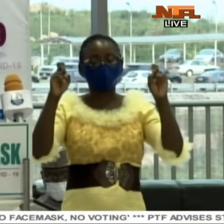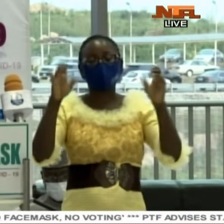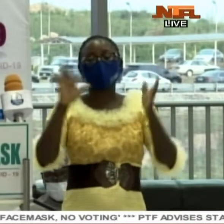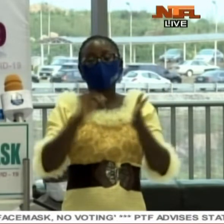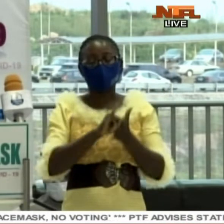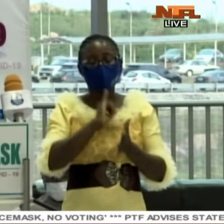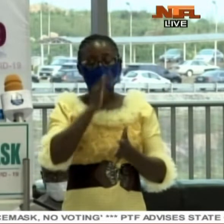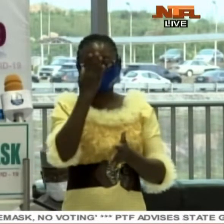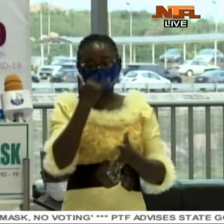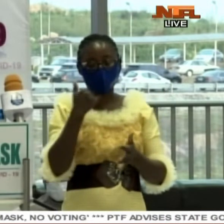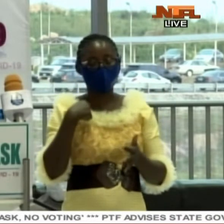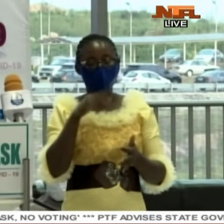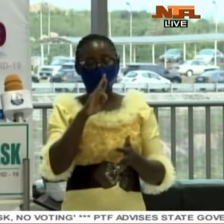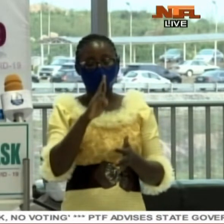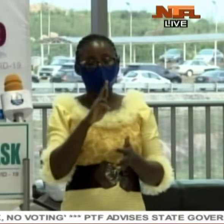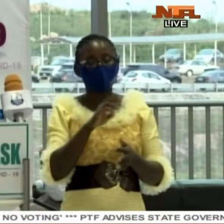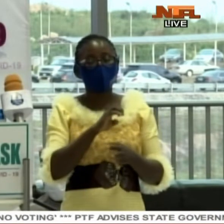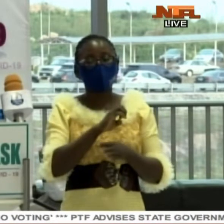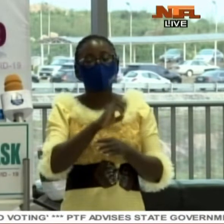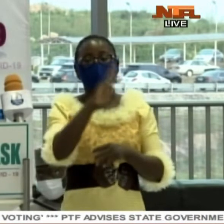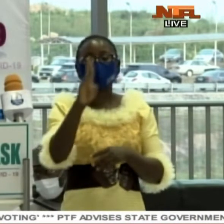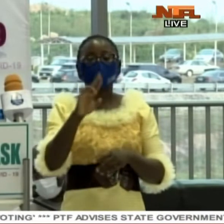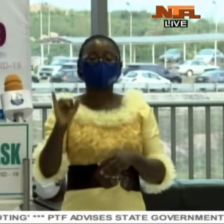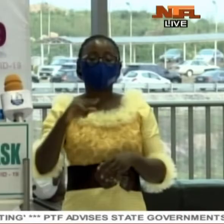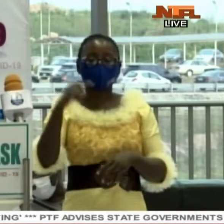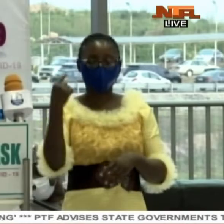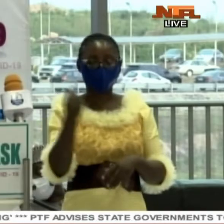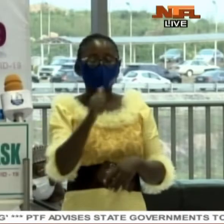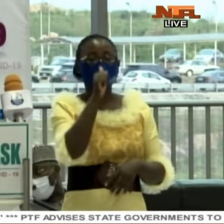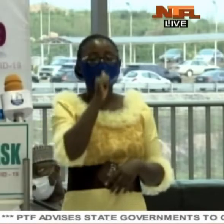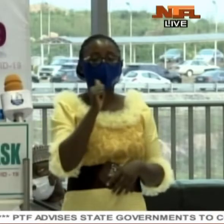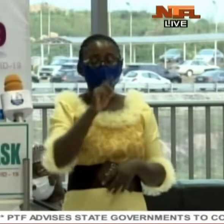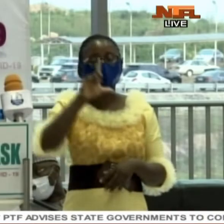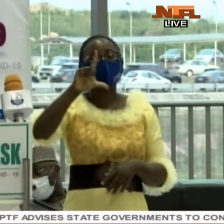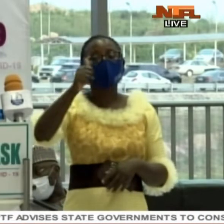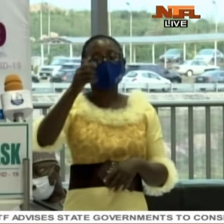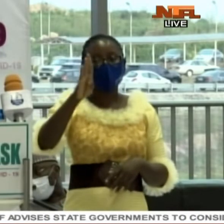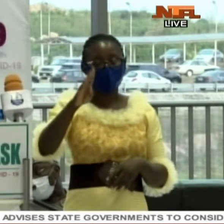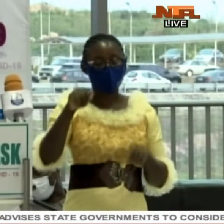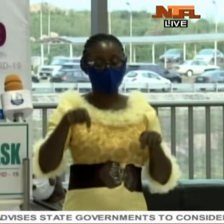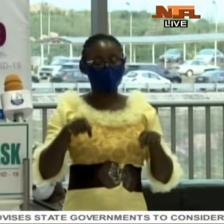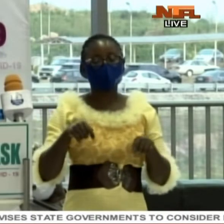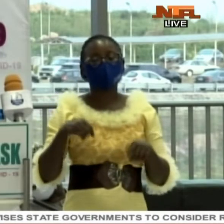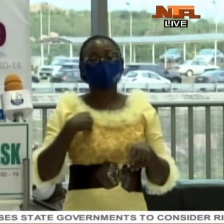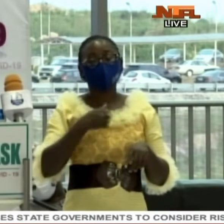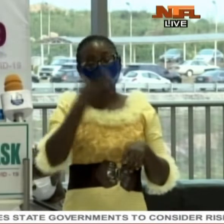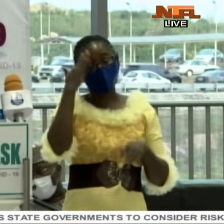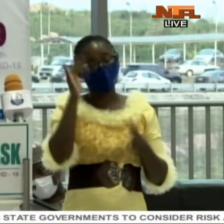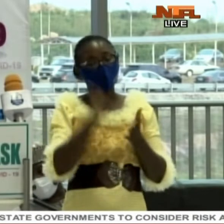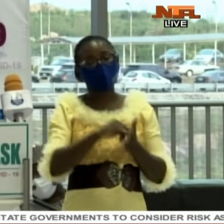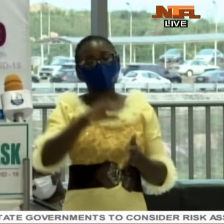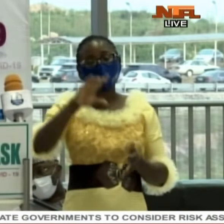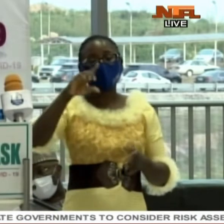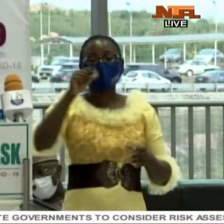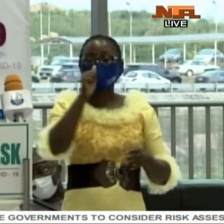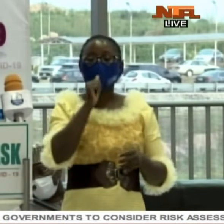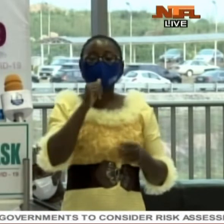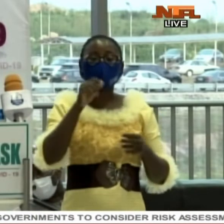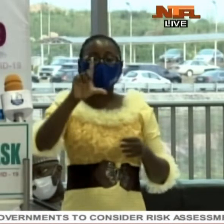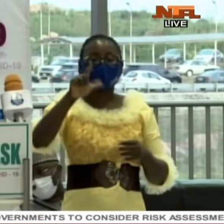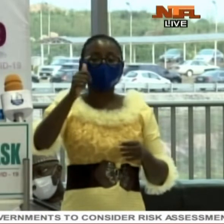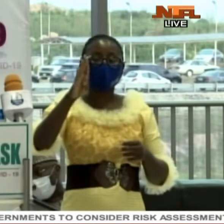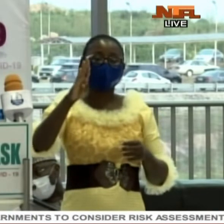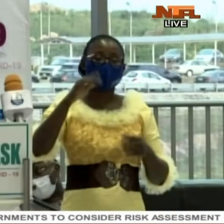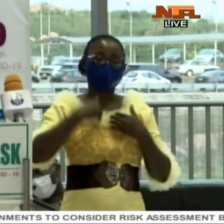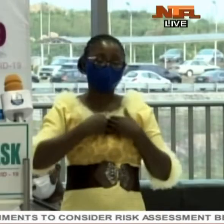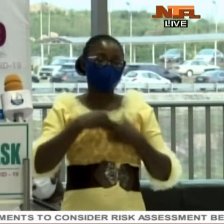That is why we are engaging only the private laboratories for the moment. We know the private laboratories have capacity.